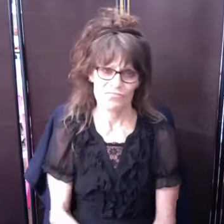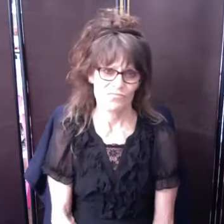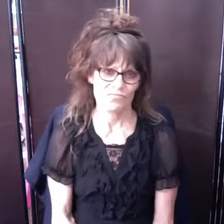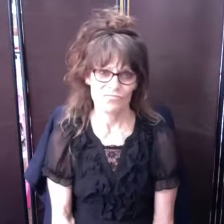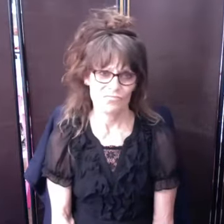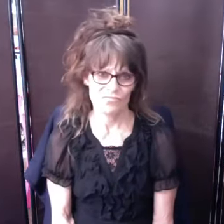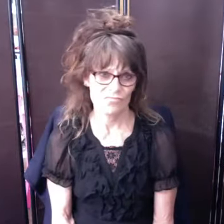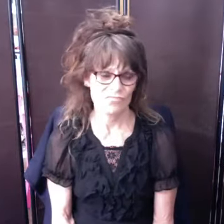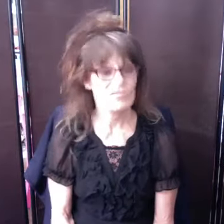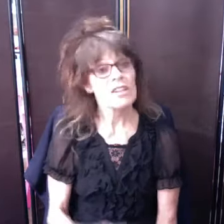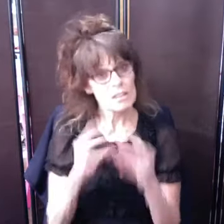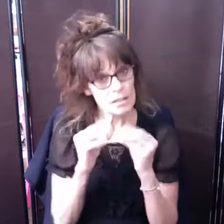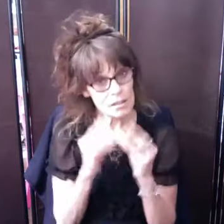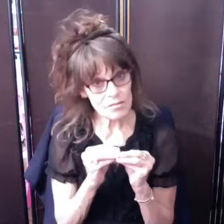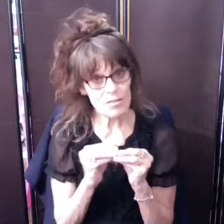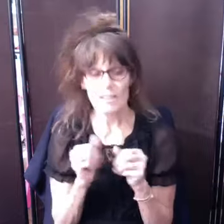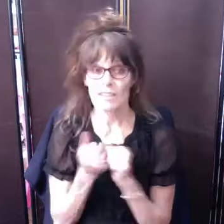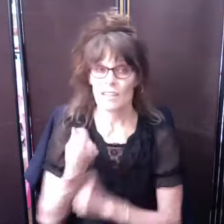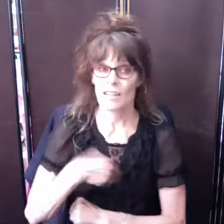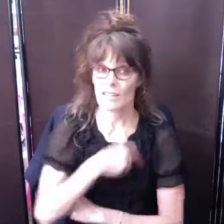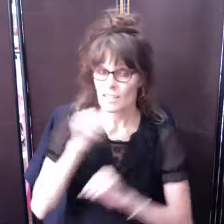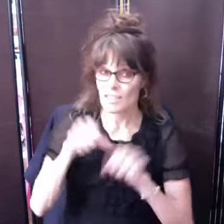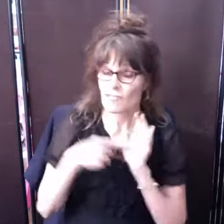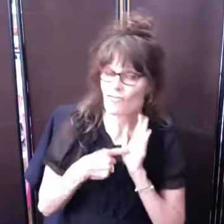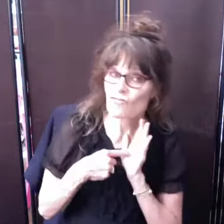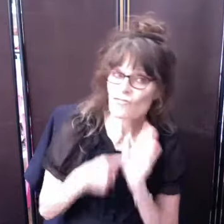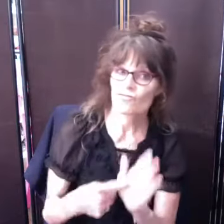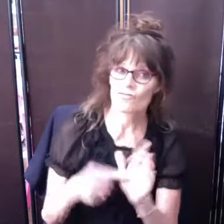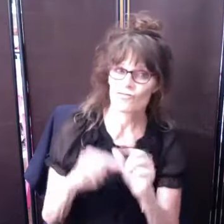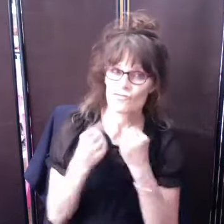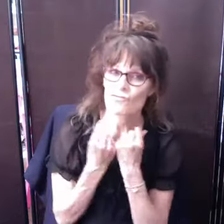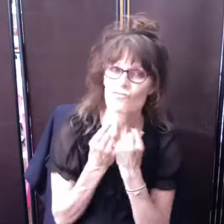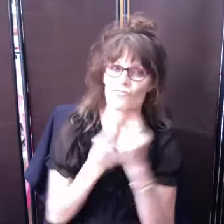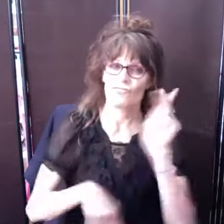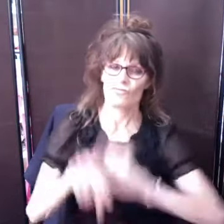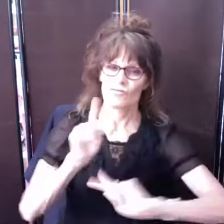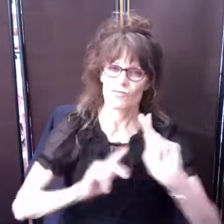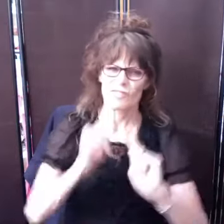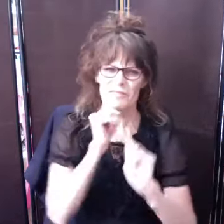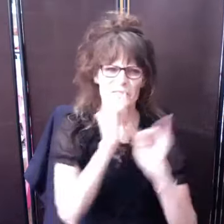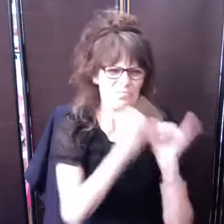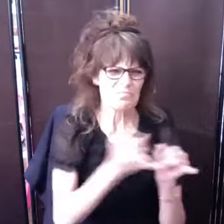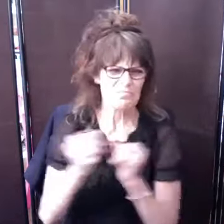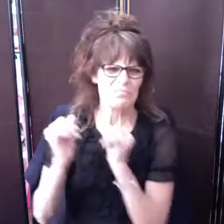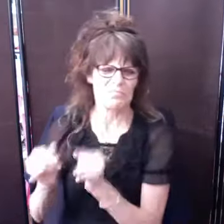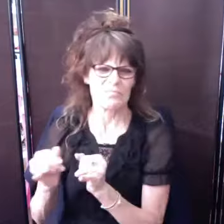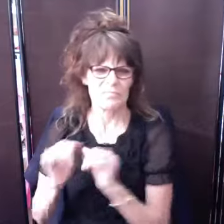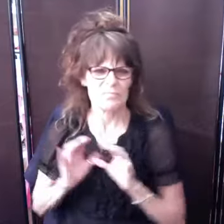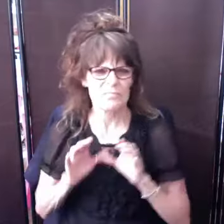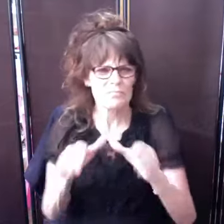The meeting is how we can show groups of people, not individually, but collectively, that we agree that the first